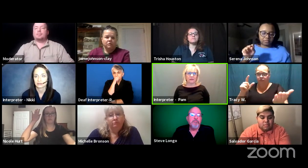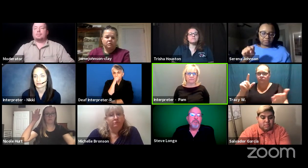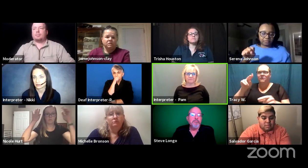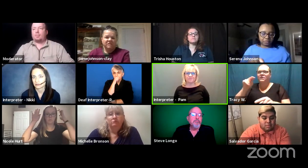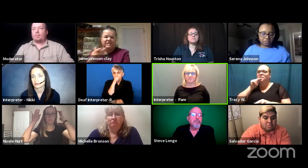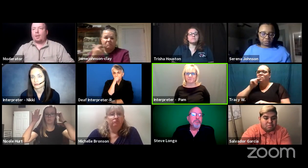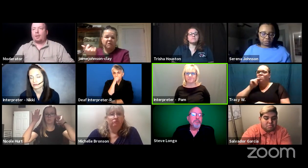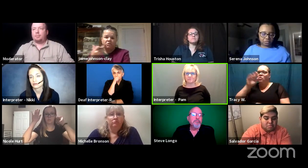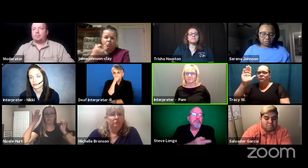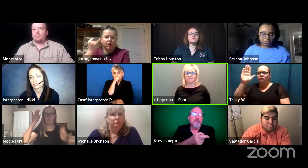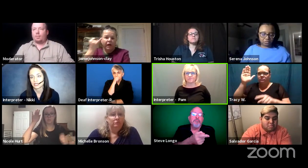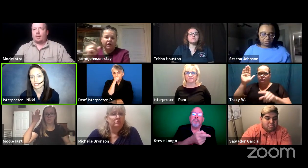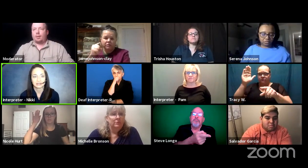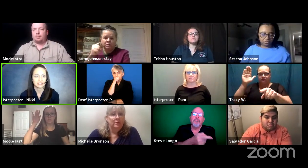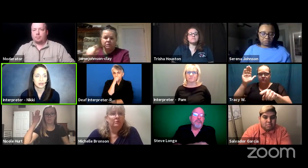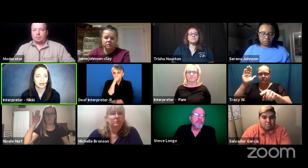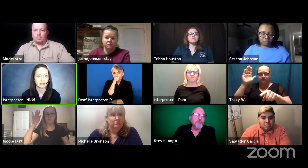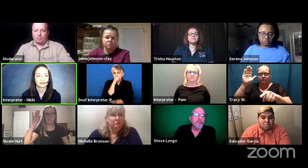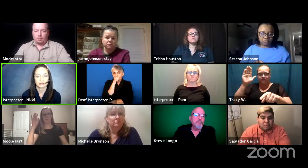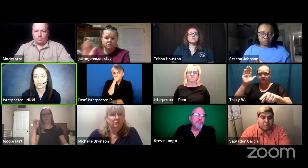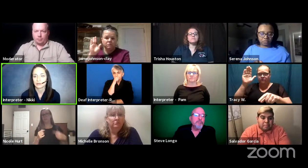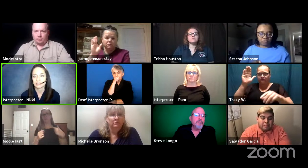Okay? Serena's saying, yes, that's better. Jamie's saying